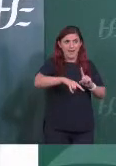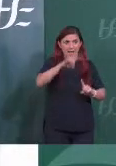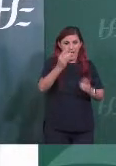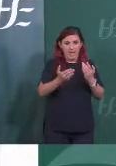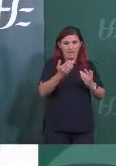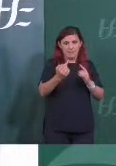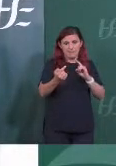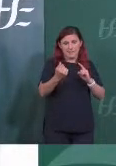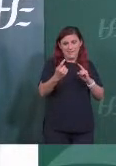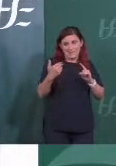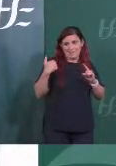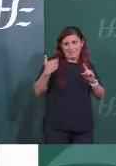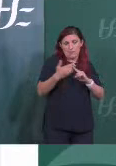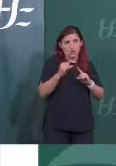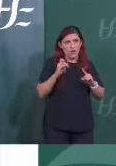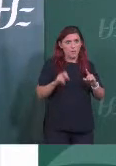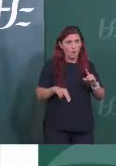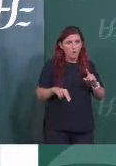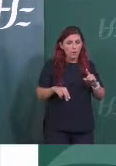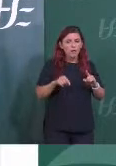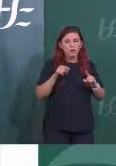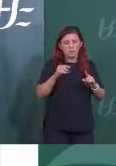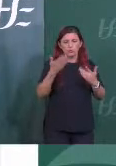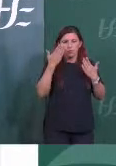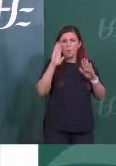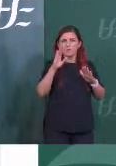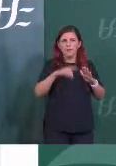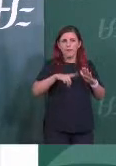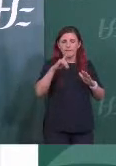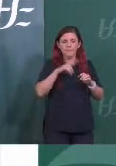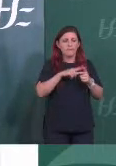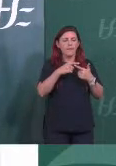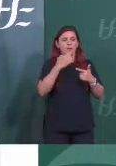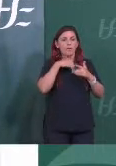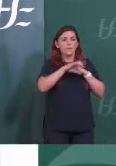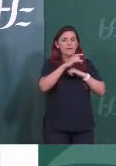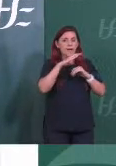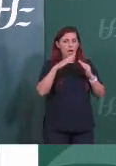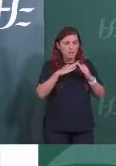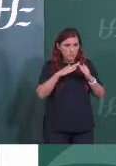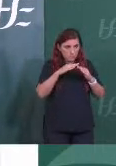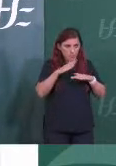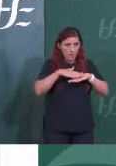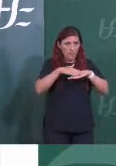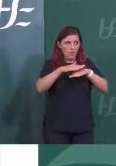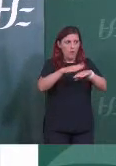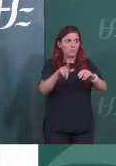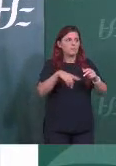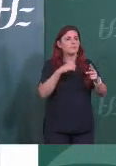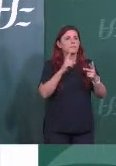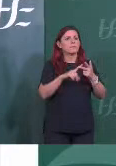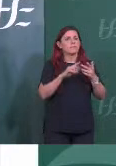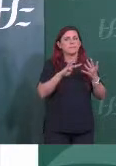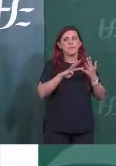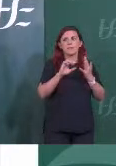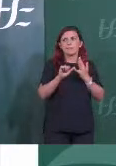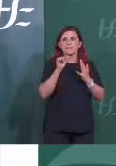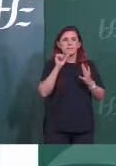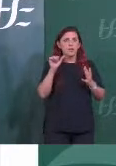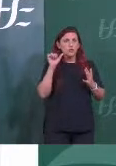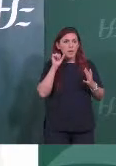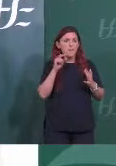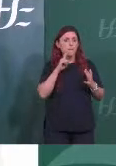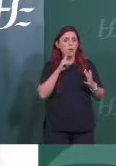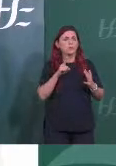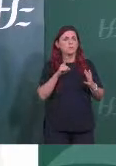is now prevalent in our communities. Hospitalization is rising, not so high as it was. It's gone down a little. This is 96 yesterday, but